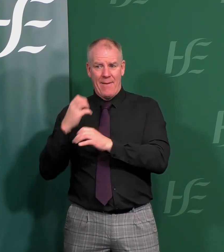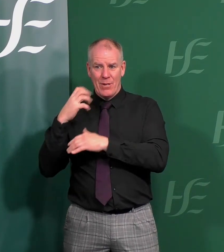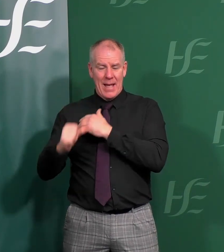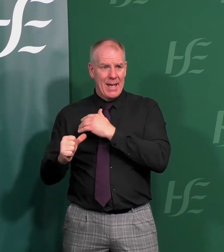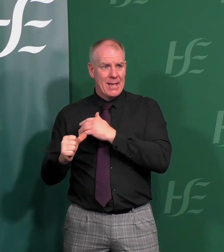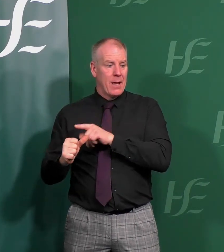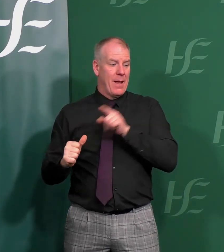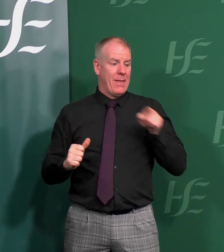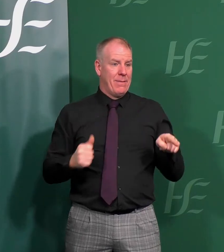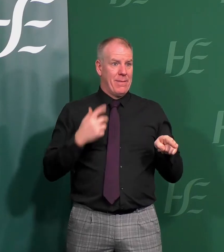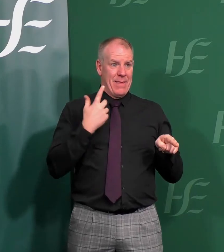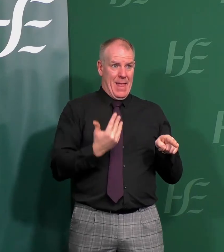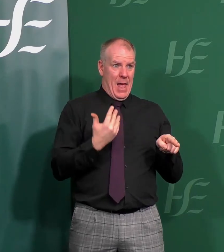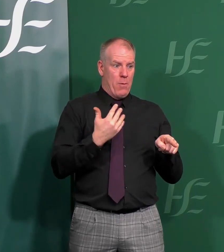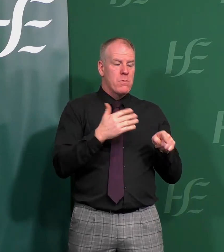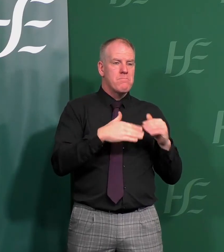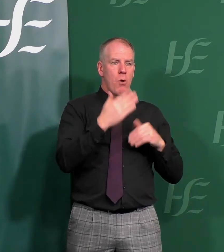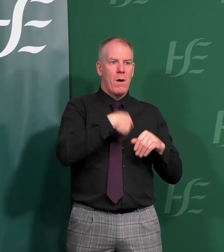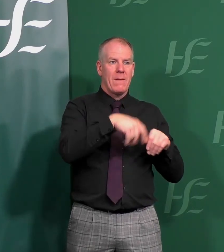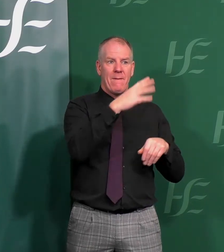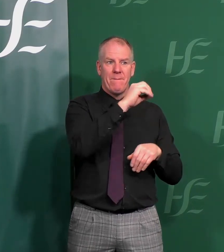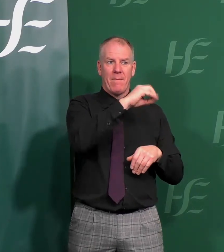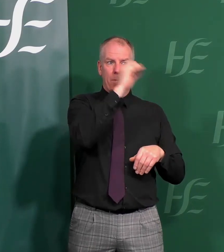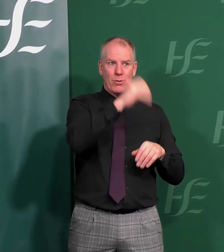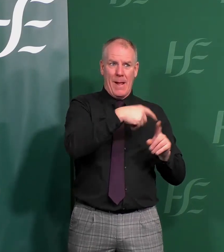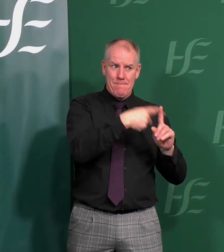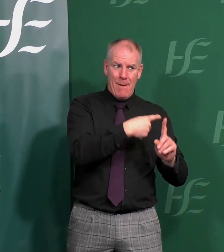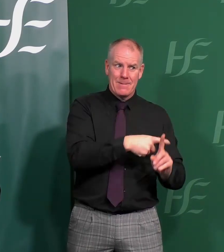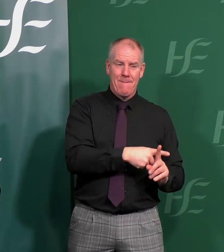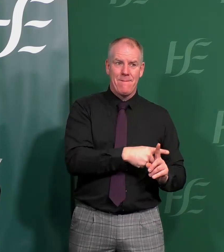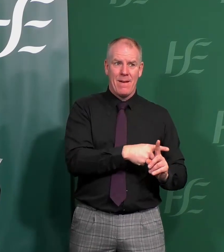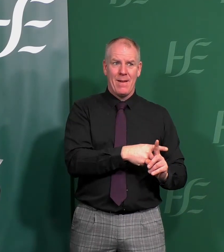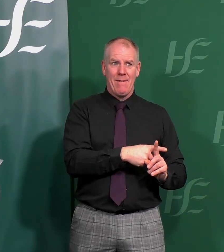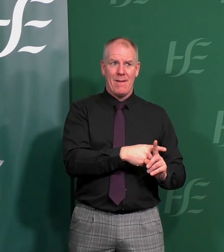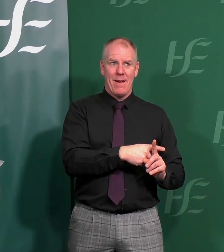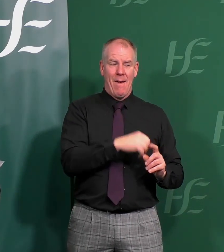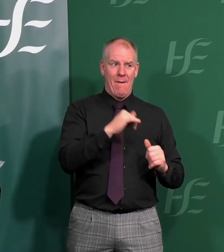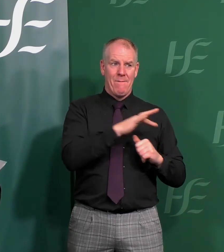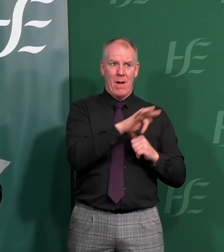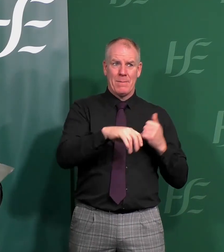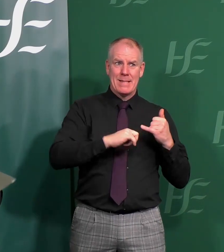time, as you know, we're well over 50% in terms of positivity levels overall.